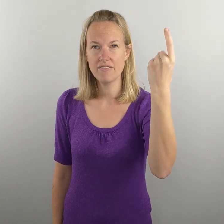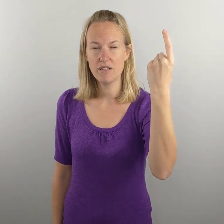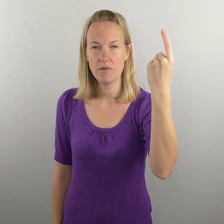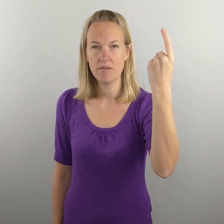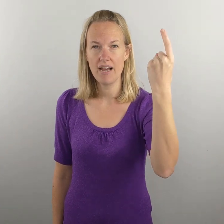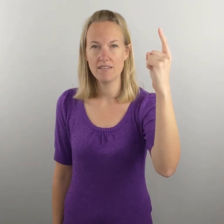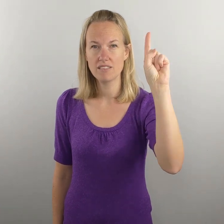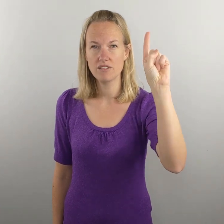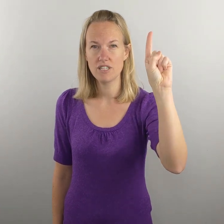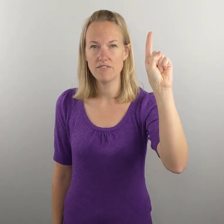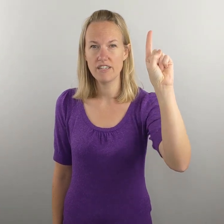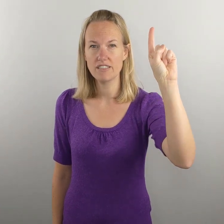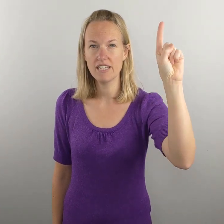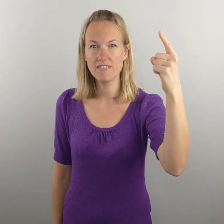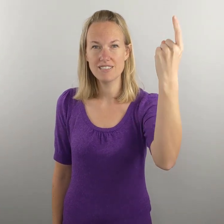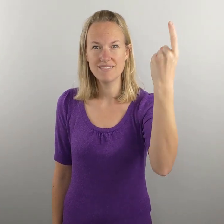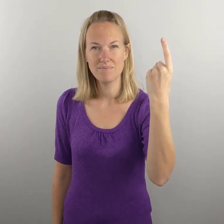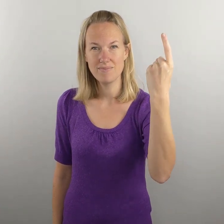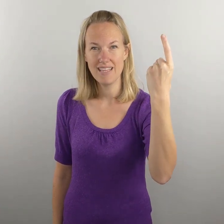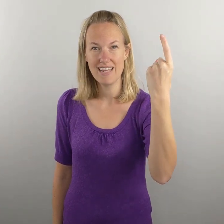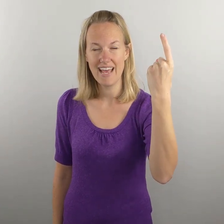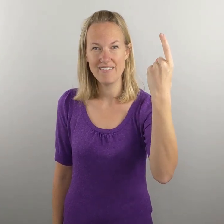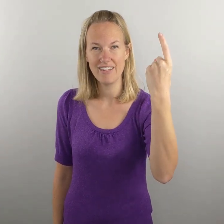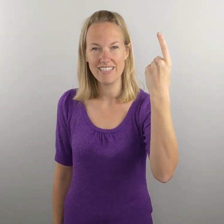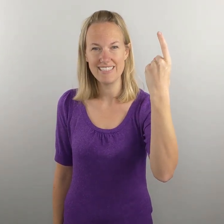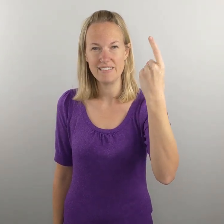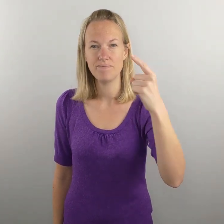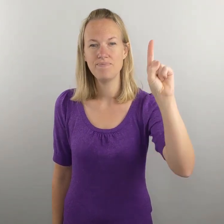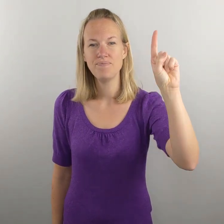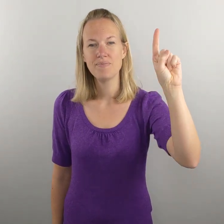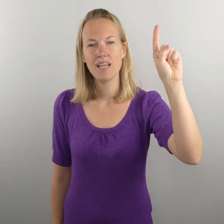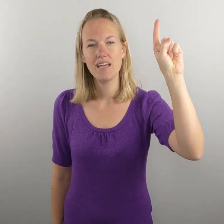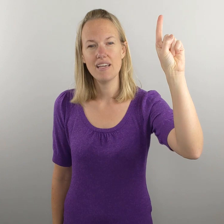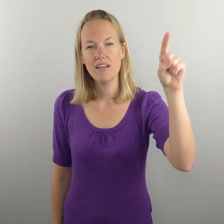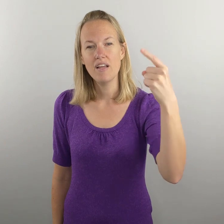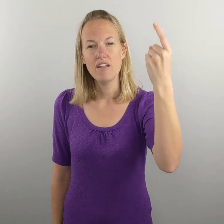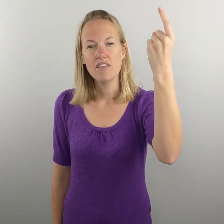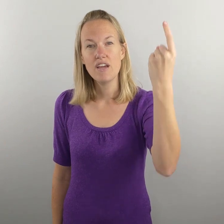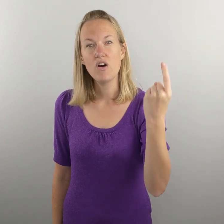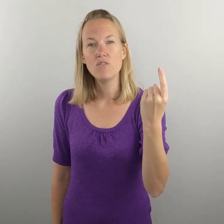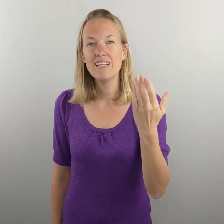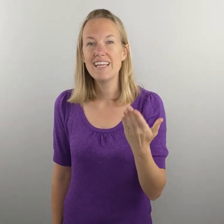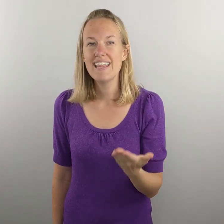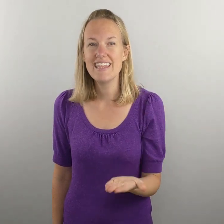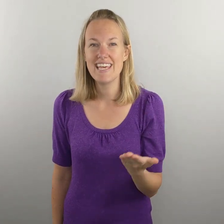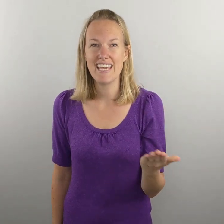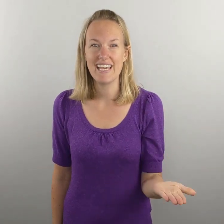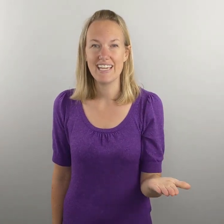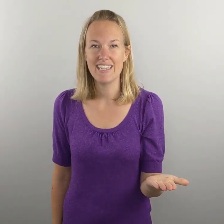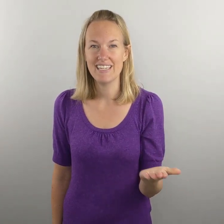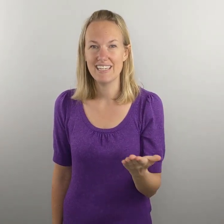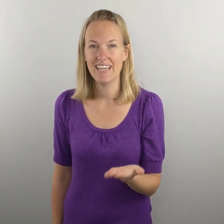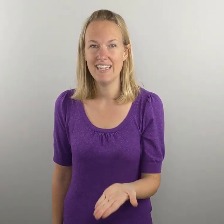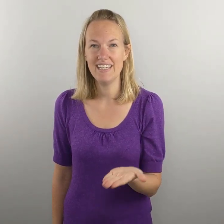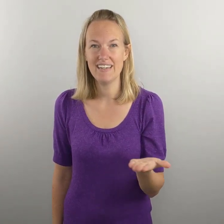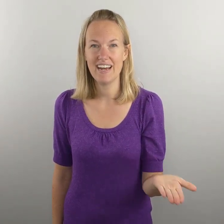flip it around. So start fingers out and then end fingers in, okay? The only thing, okay? Your hand